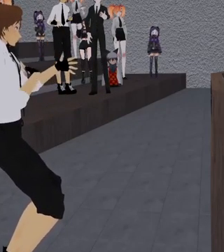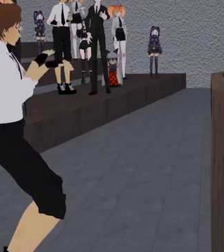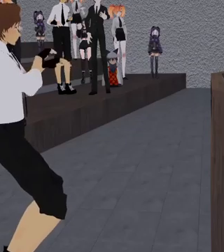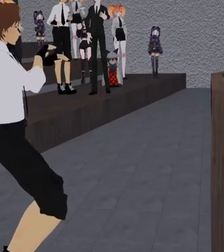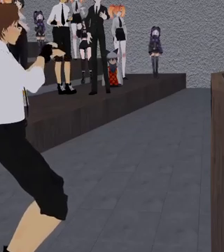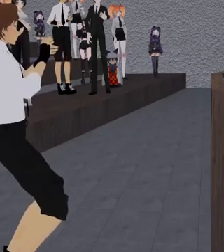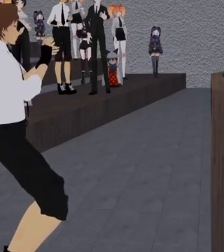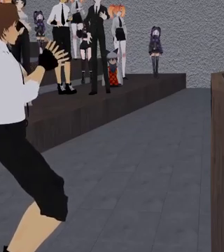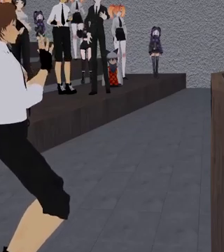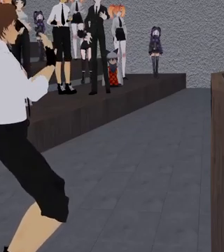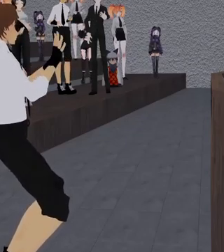I'm kidding.